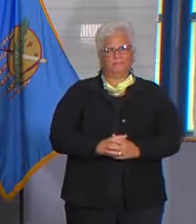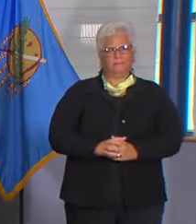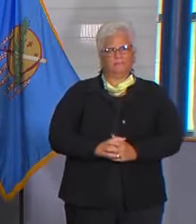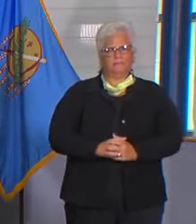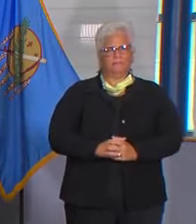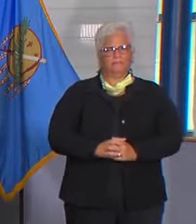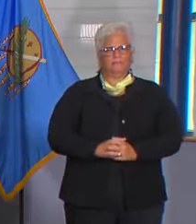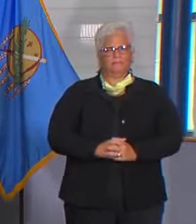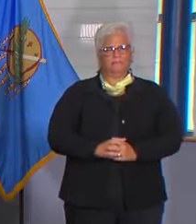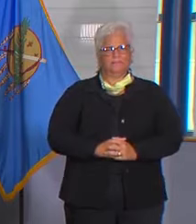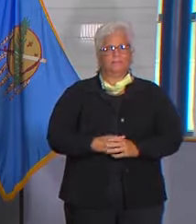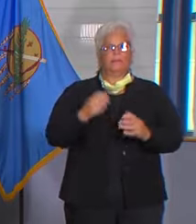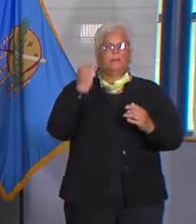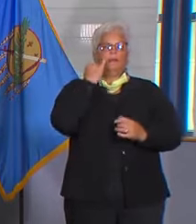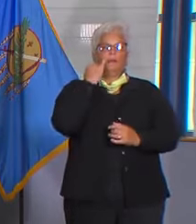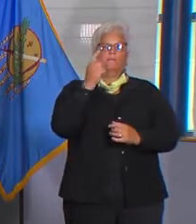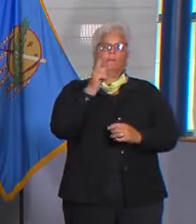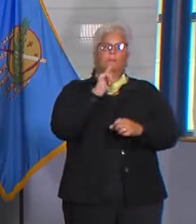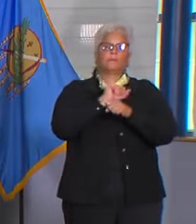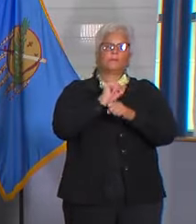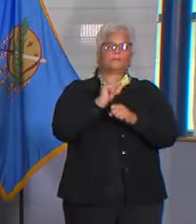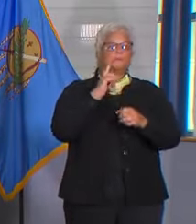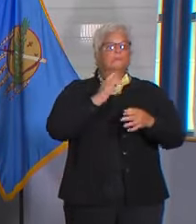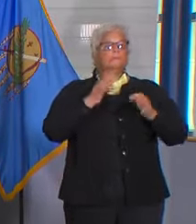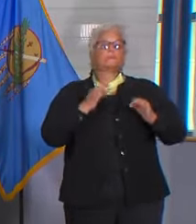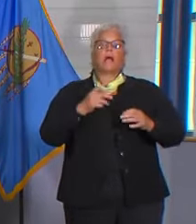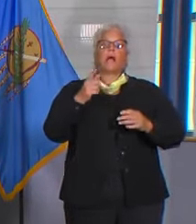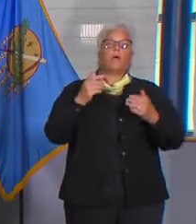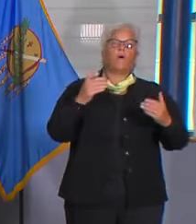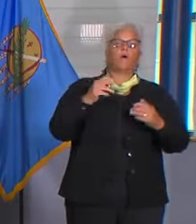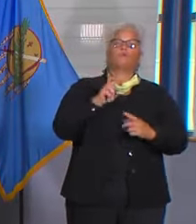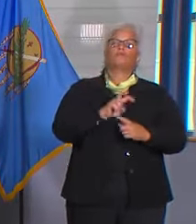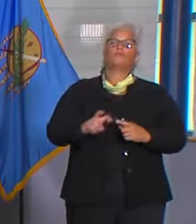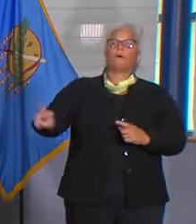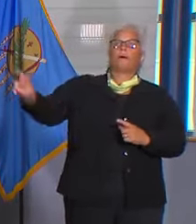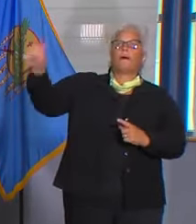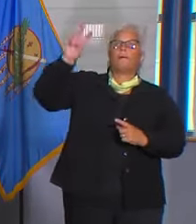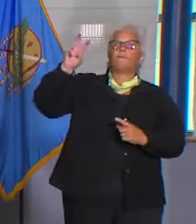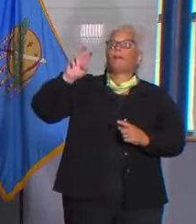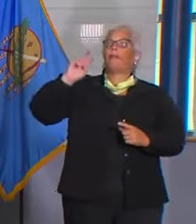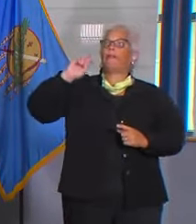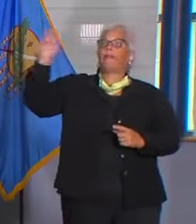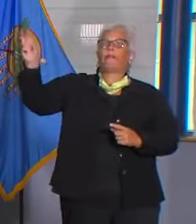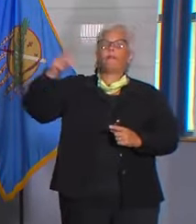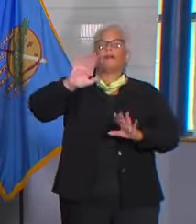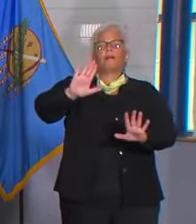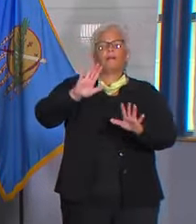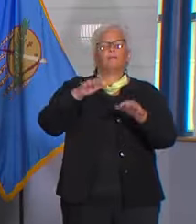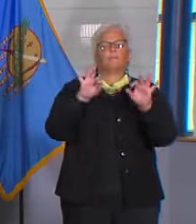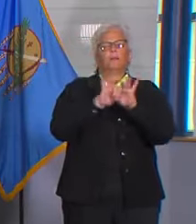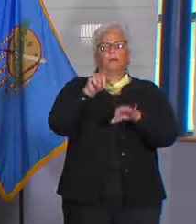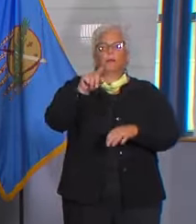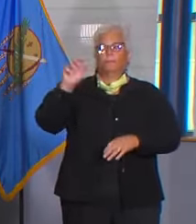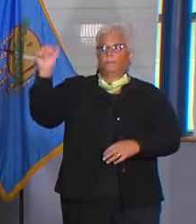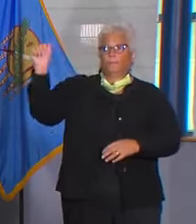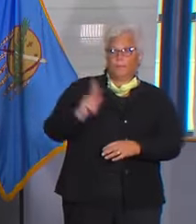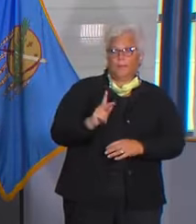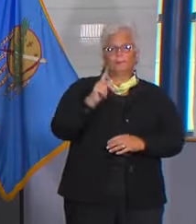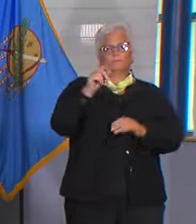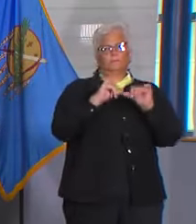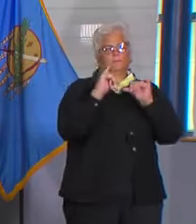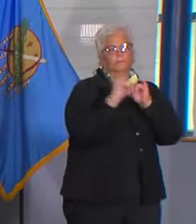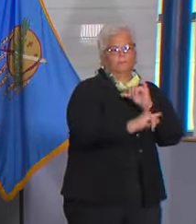awaiting your test results. If you want to be tested, of course, Tulsa Health Department can do that for you without a charge. And so at this juncture, we're